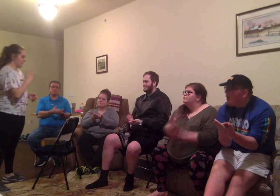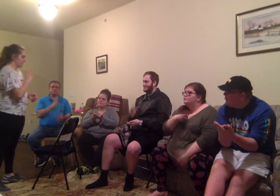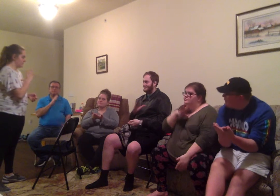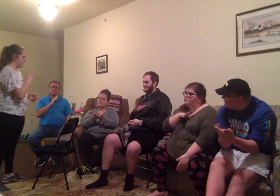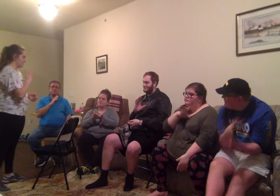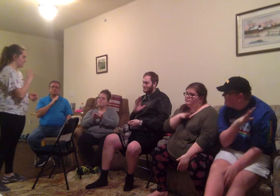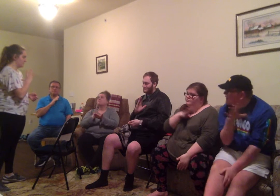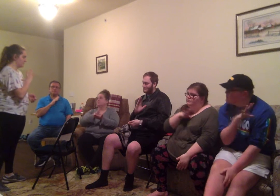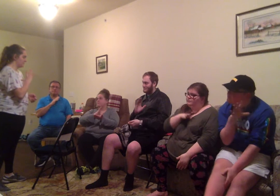fine,